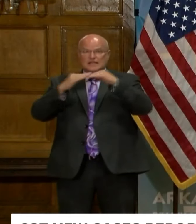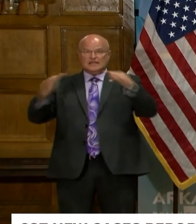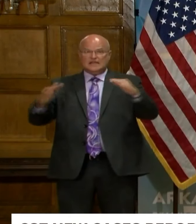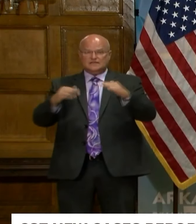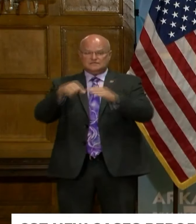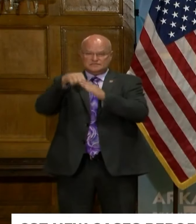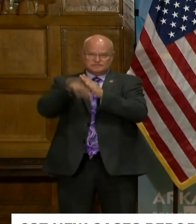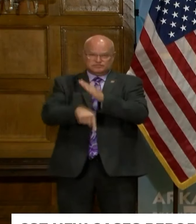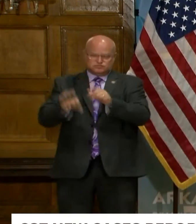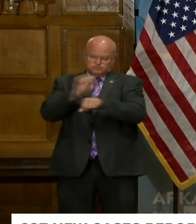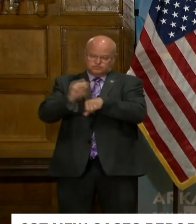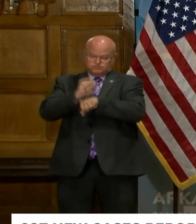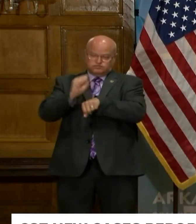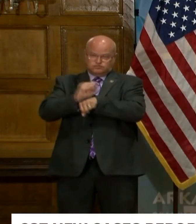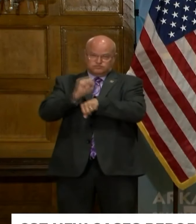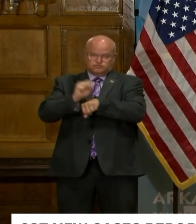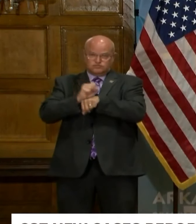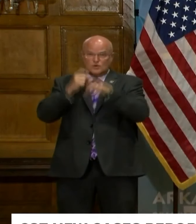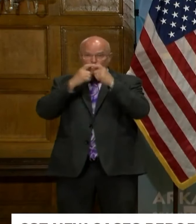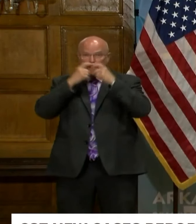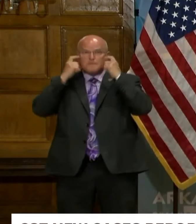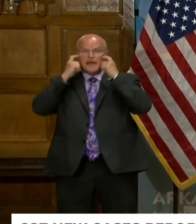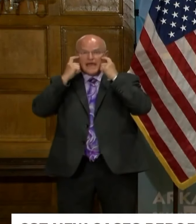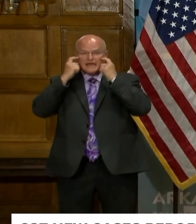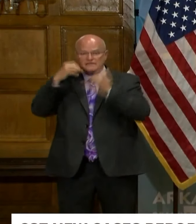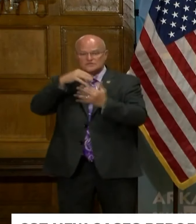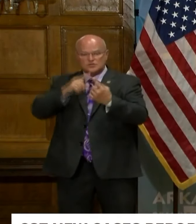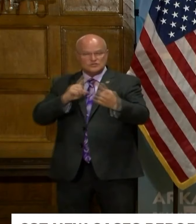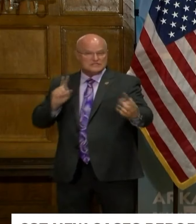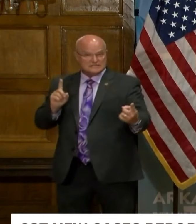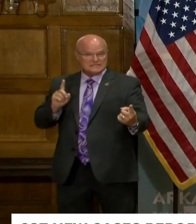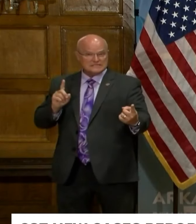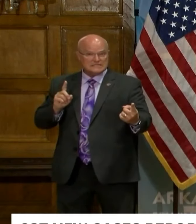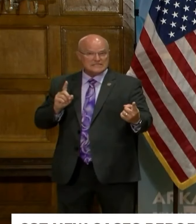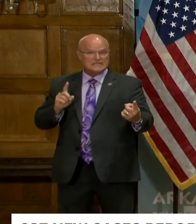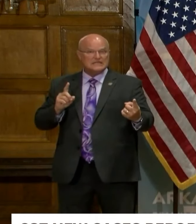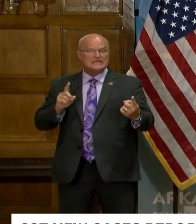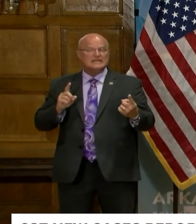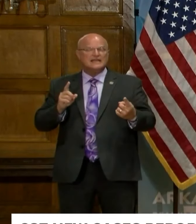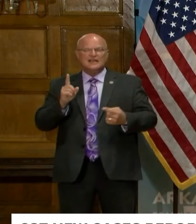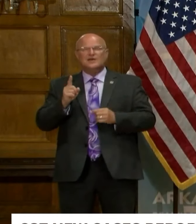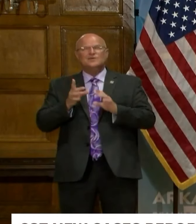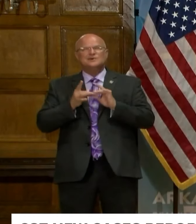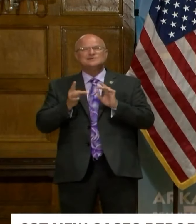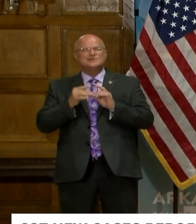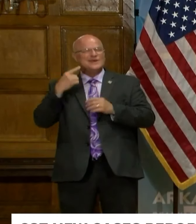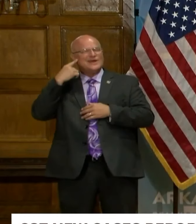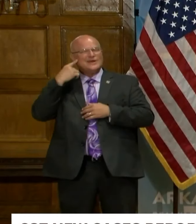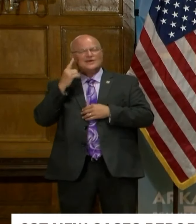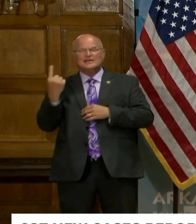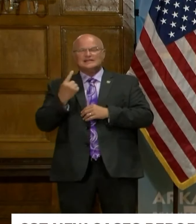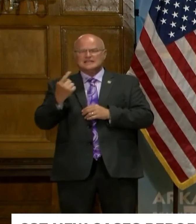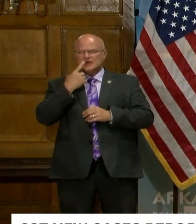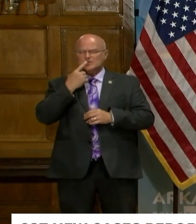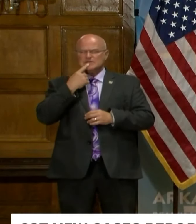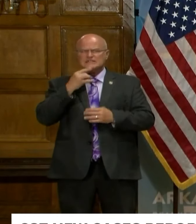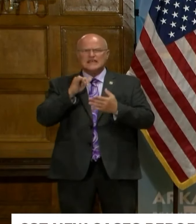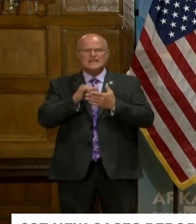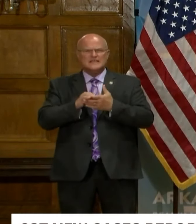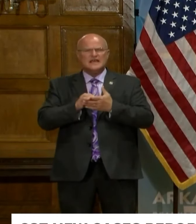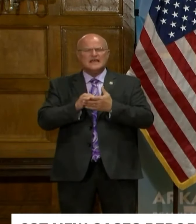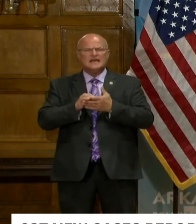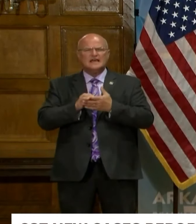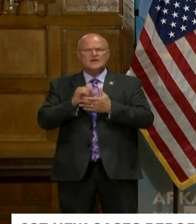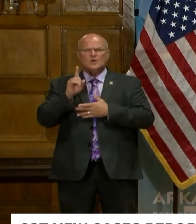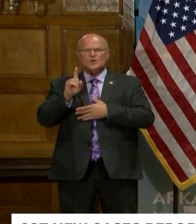of intensity on wearing masks, social distancing. One anecdotal story was that someone said that in